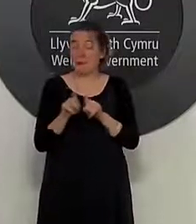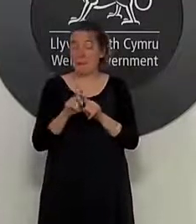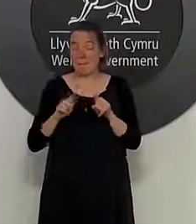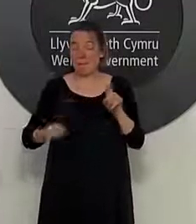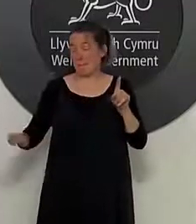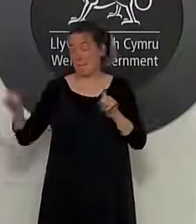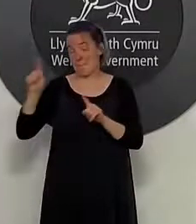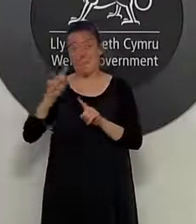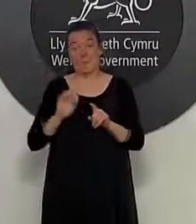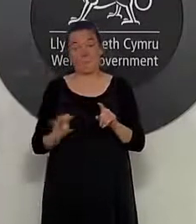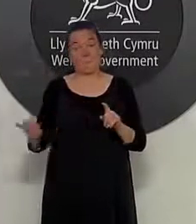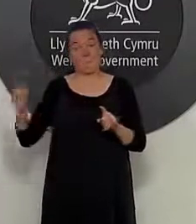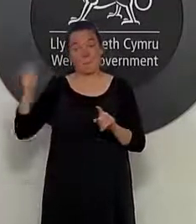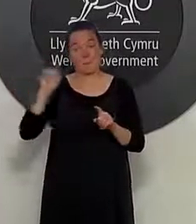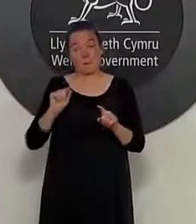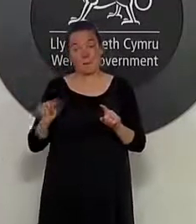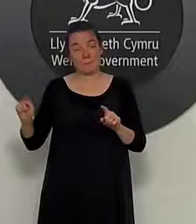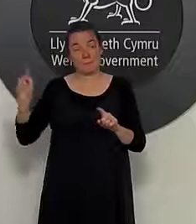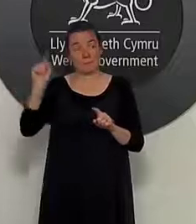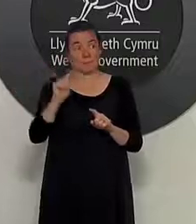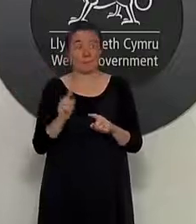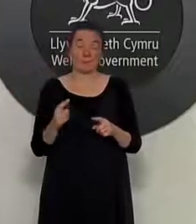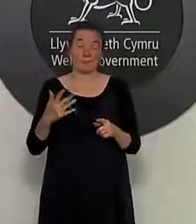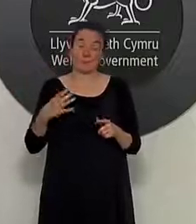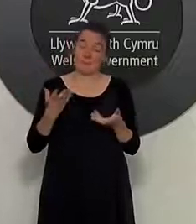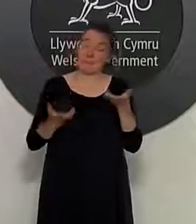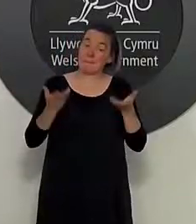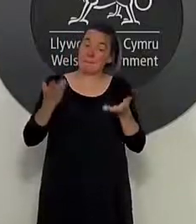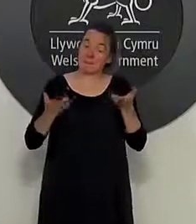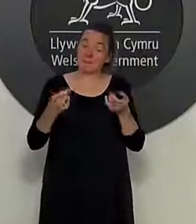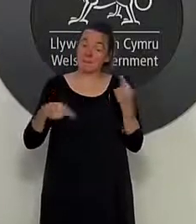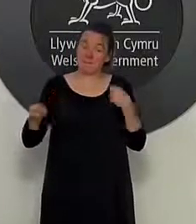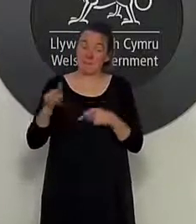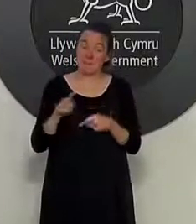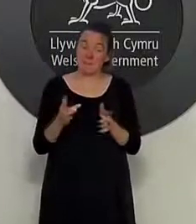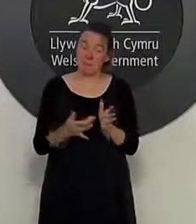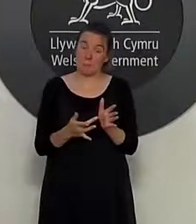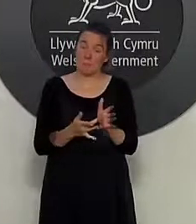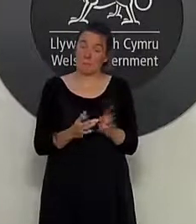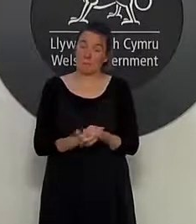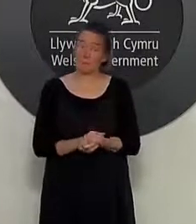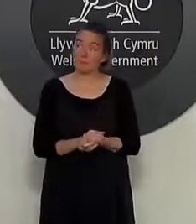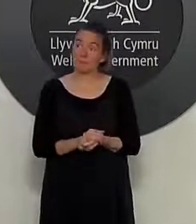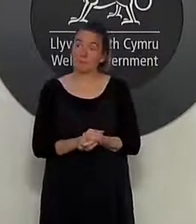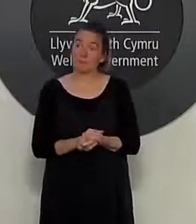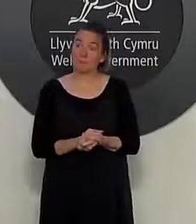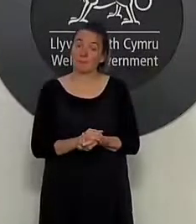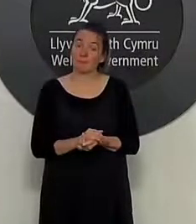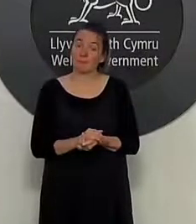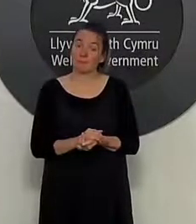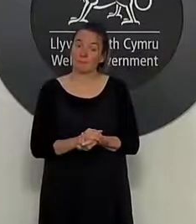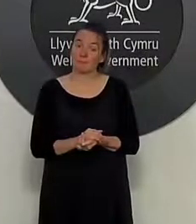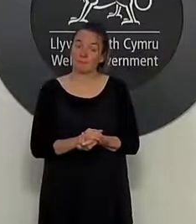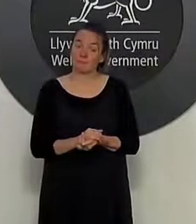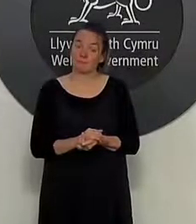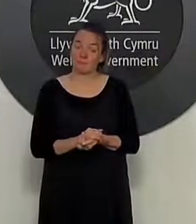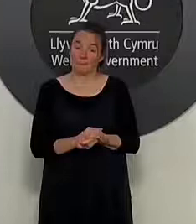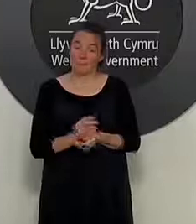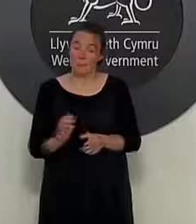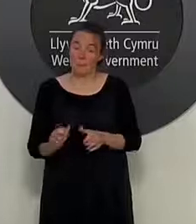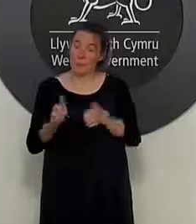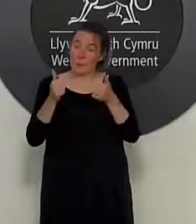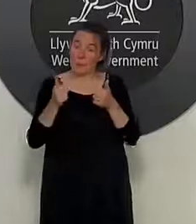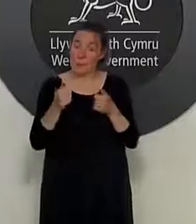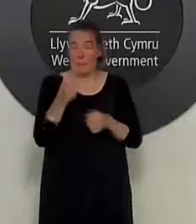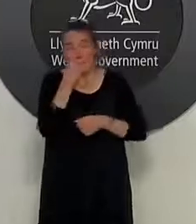so I think it's always about balance. Yes, I think a vibrant tourism sector, which is